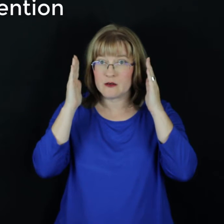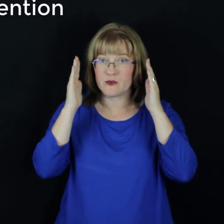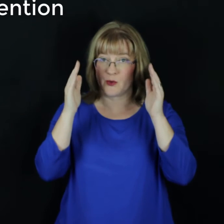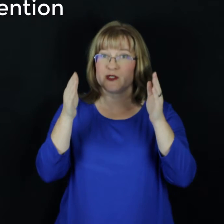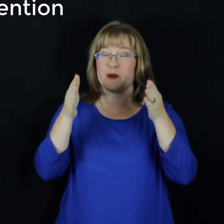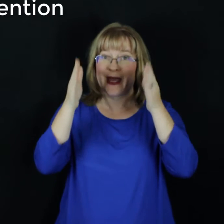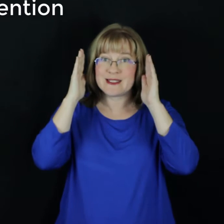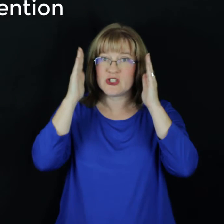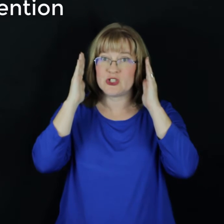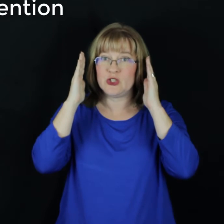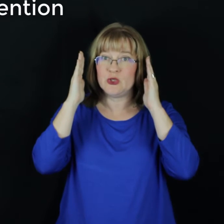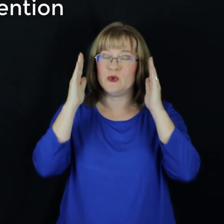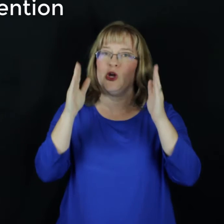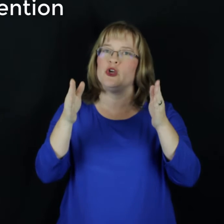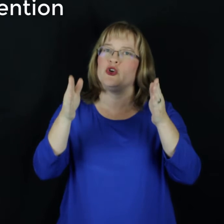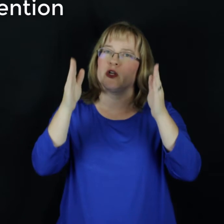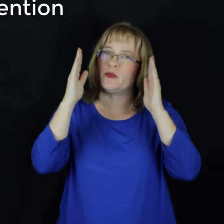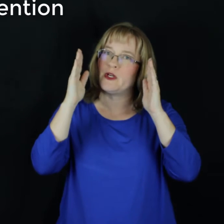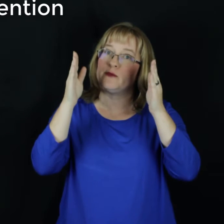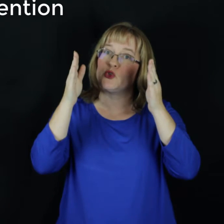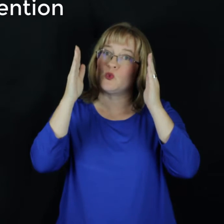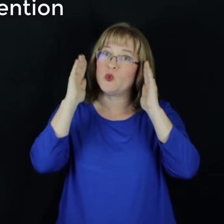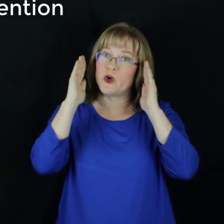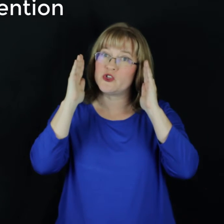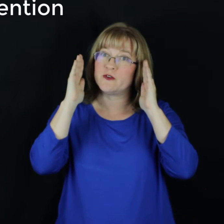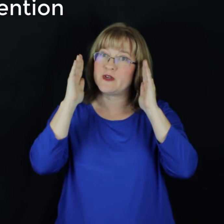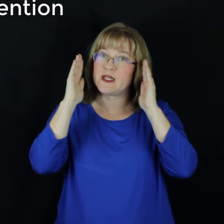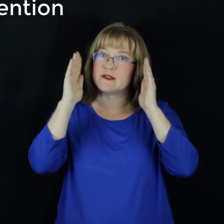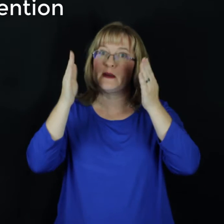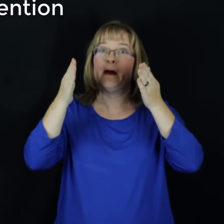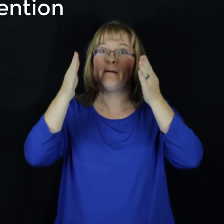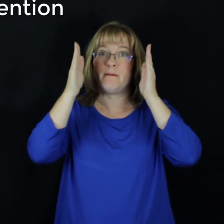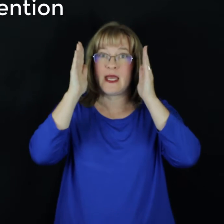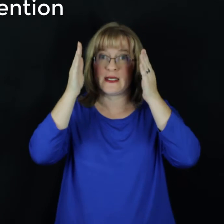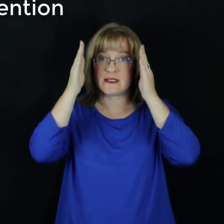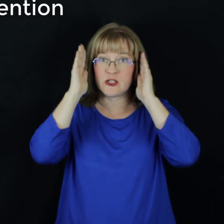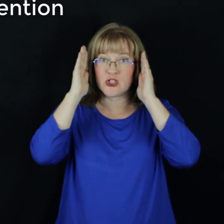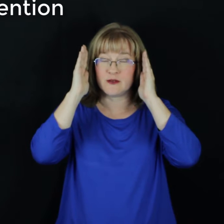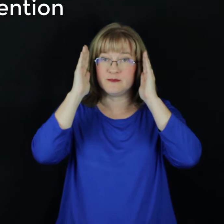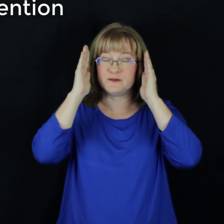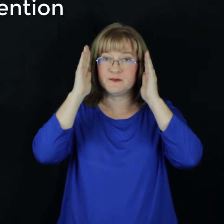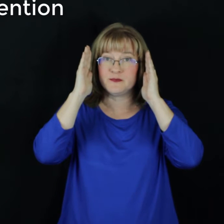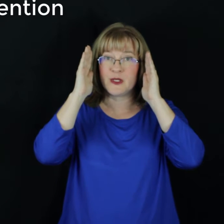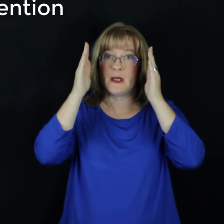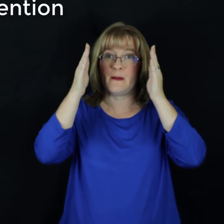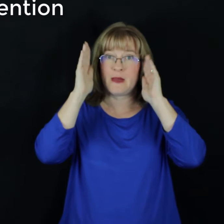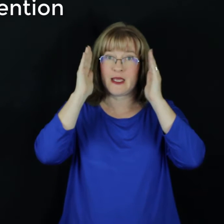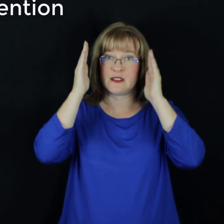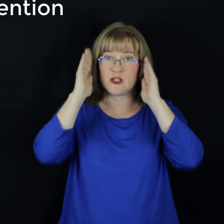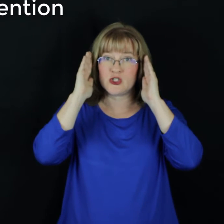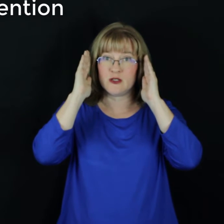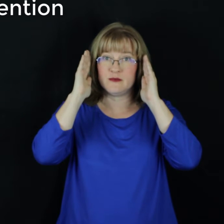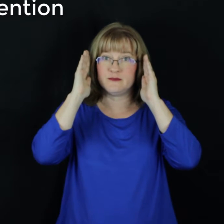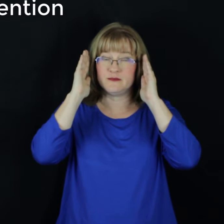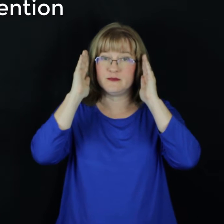if you want someone to pay attention to you, you're going to bring them towards your face. Pay attention. Pay attention.